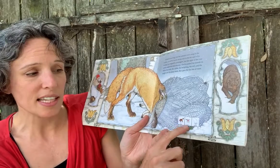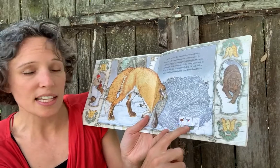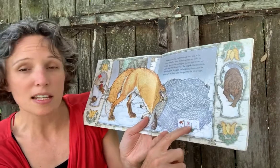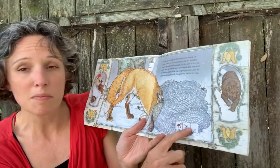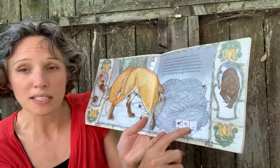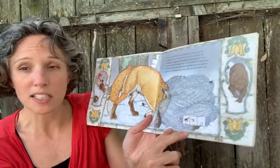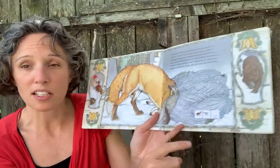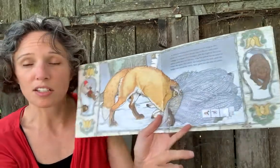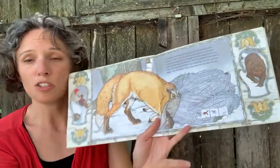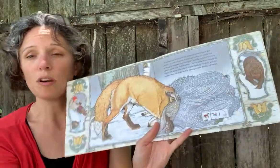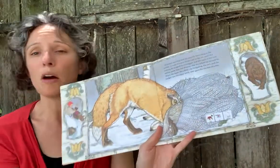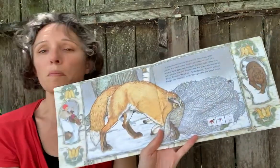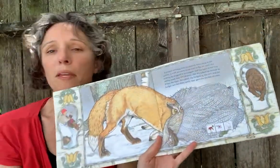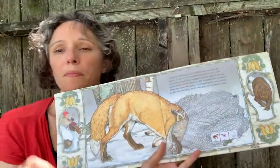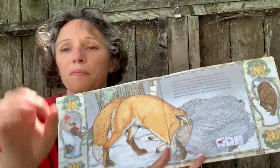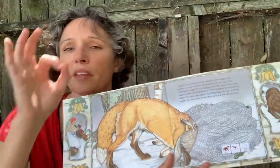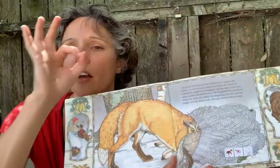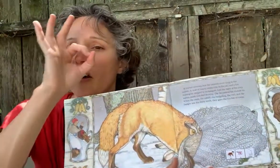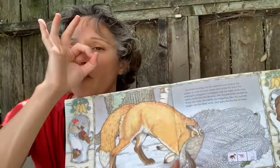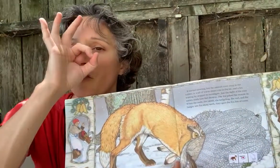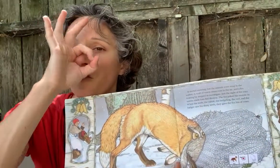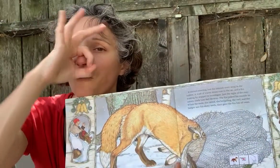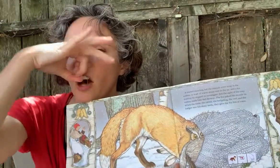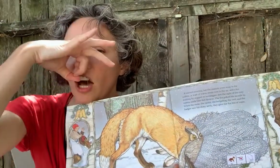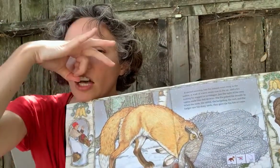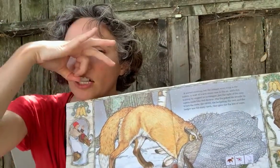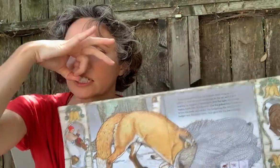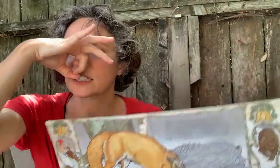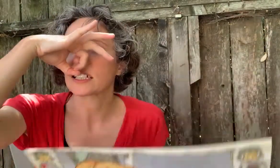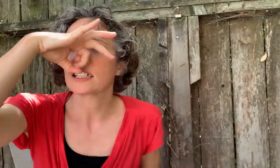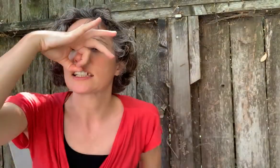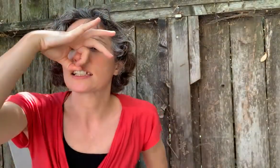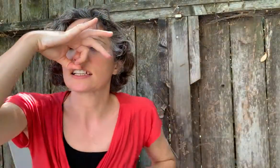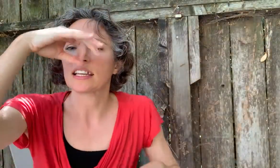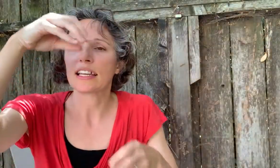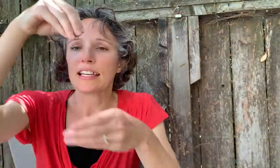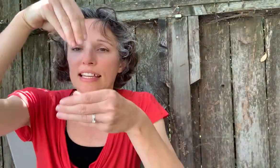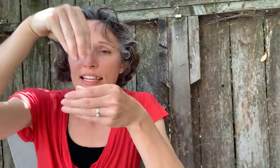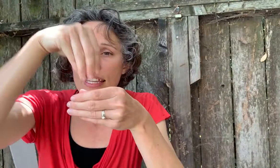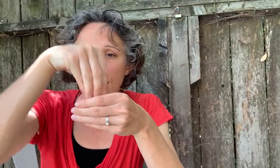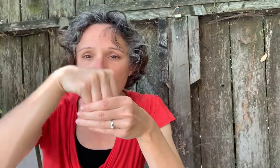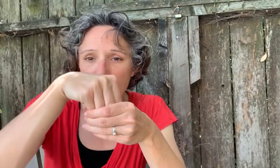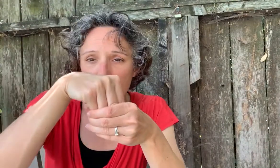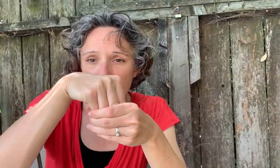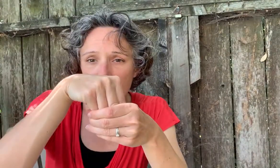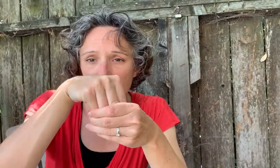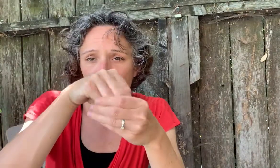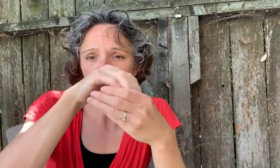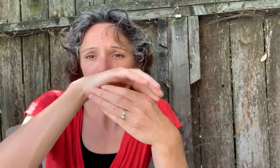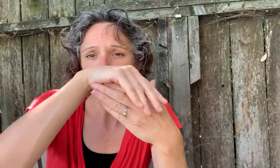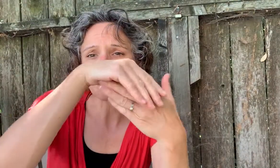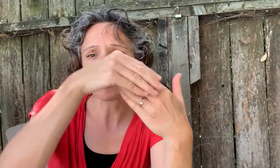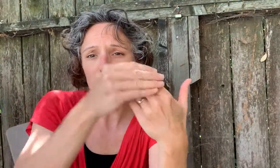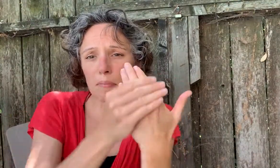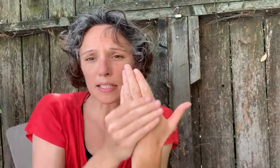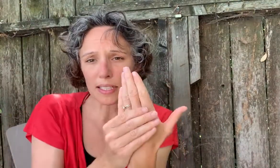in mitten. You help me. Fox in Mitten.